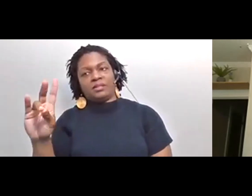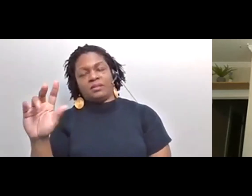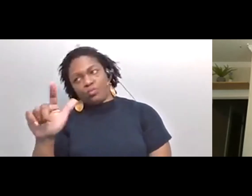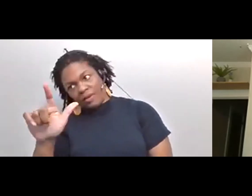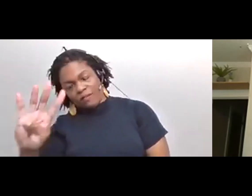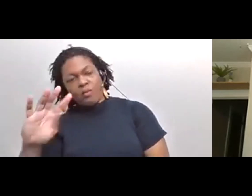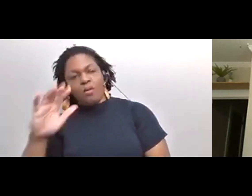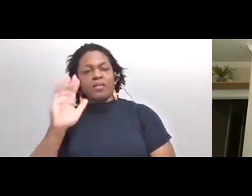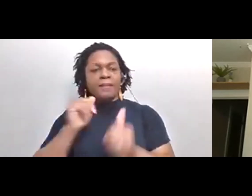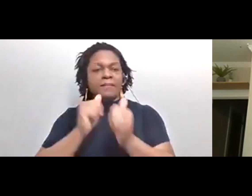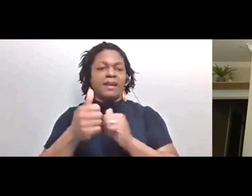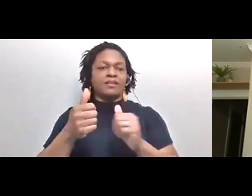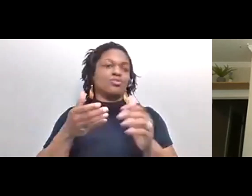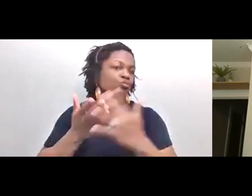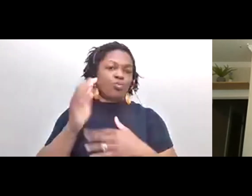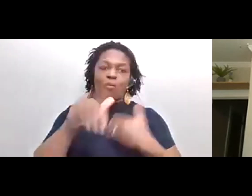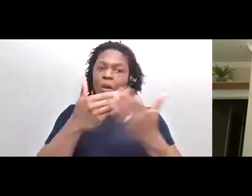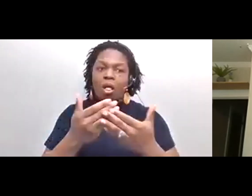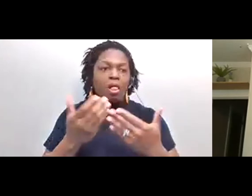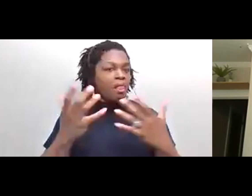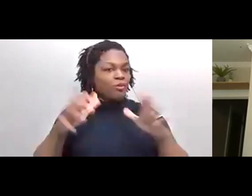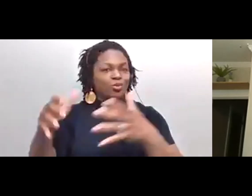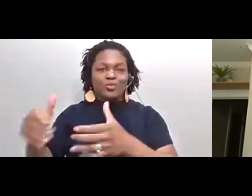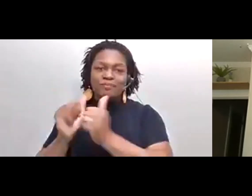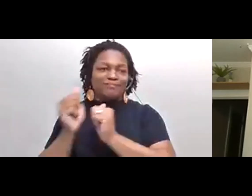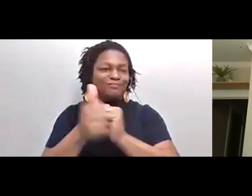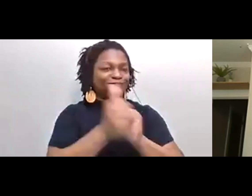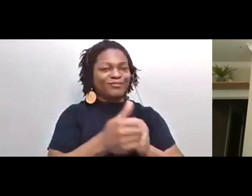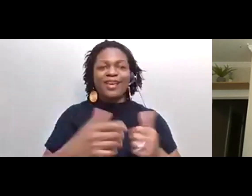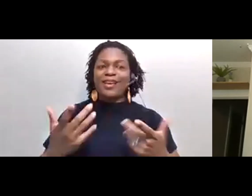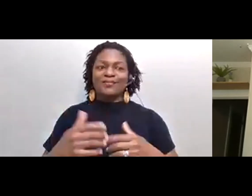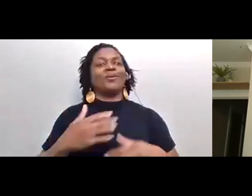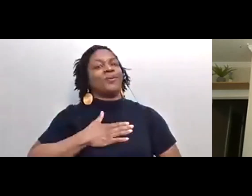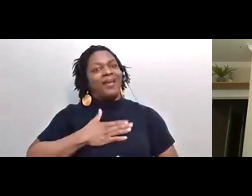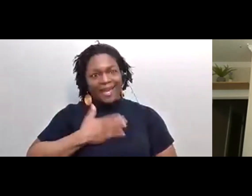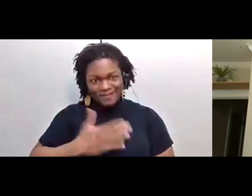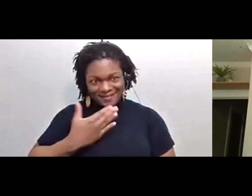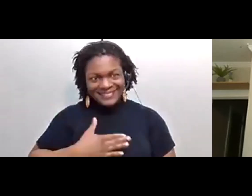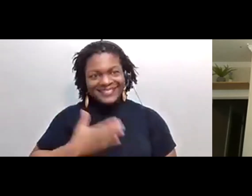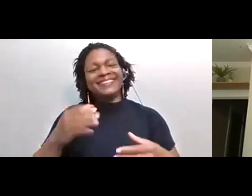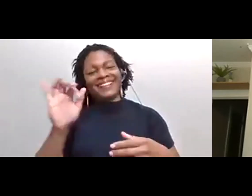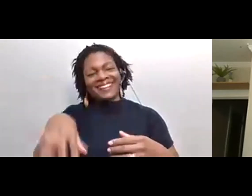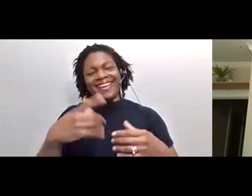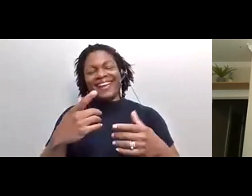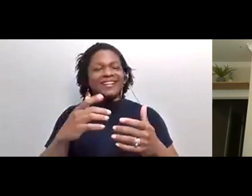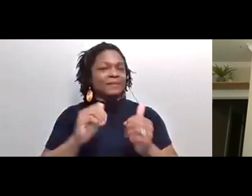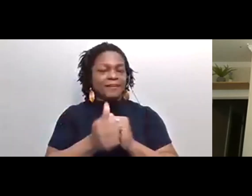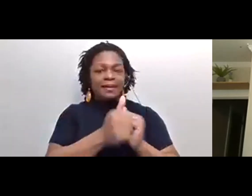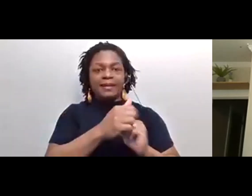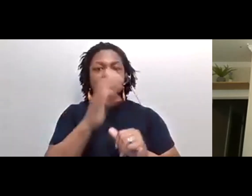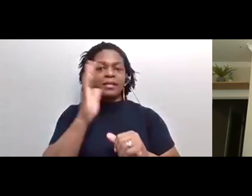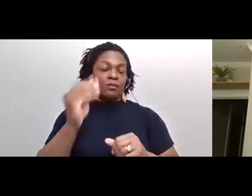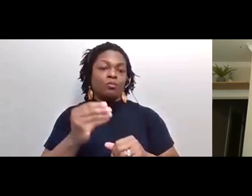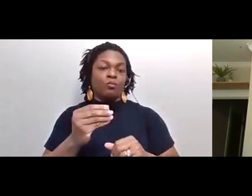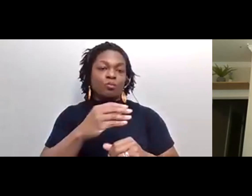all committees. We're very, very pleased. There were no objections throughout the whole way, and it's going to provide a